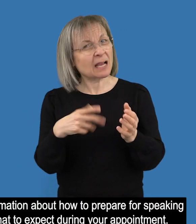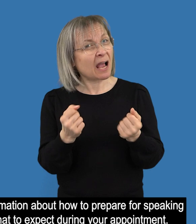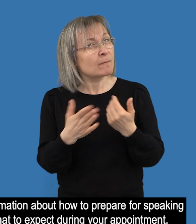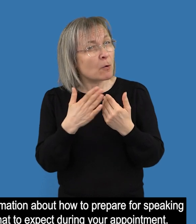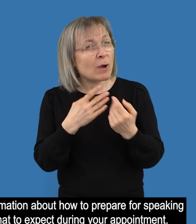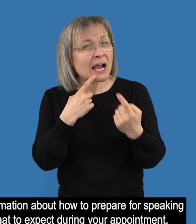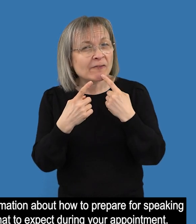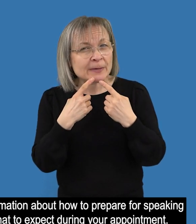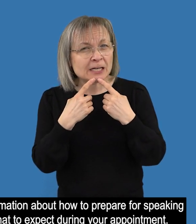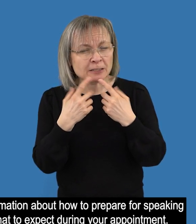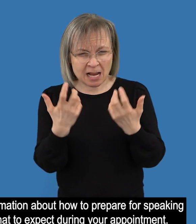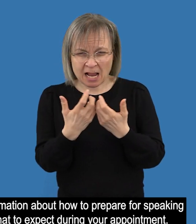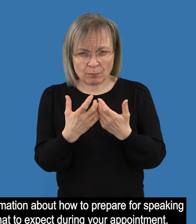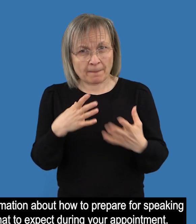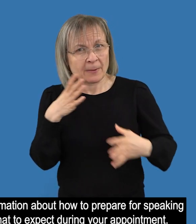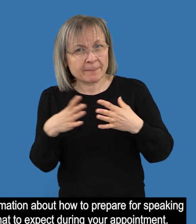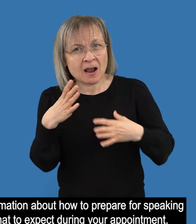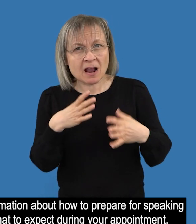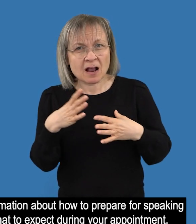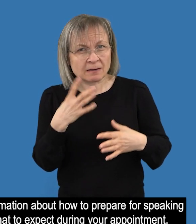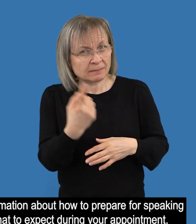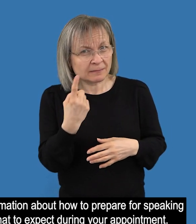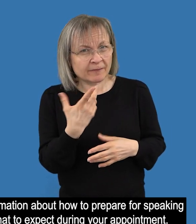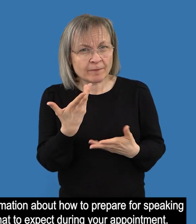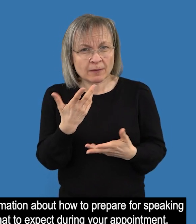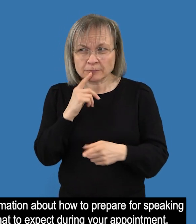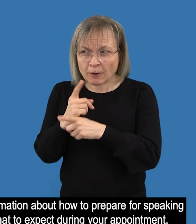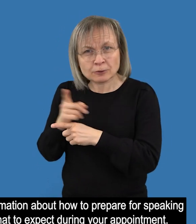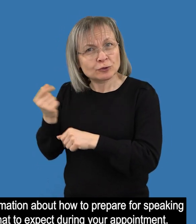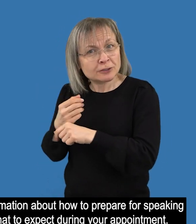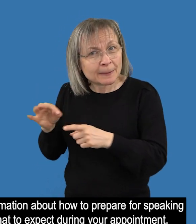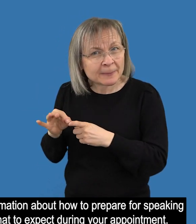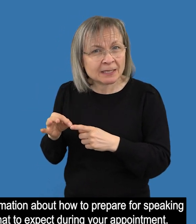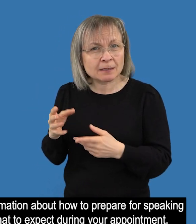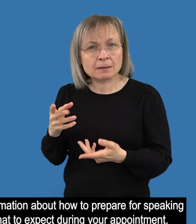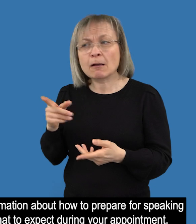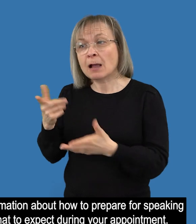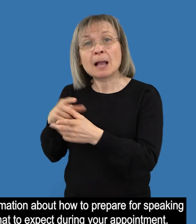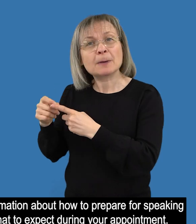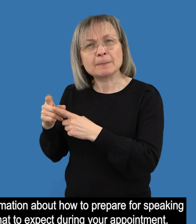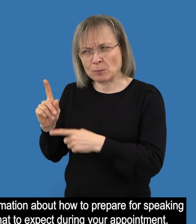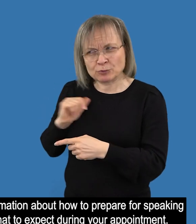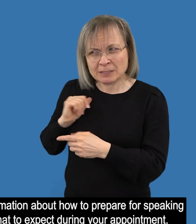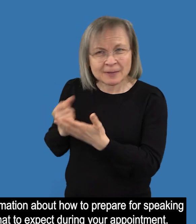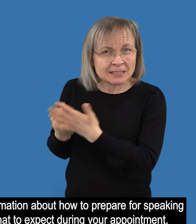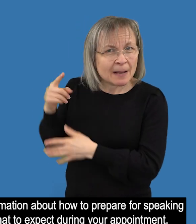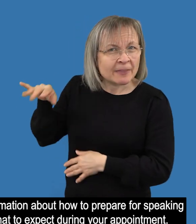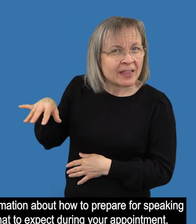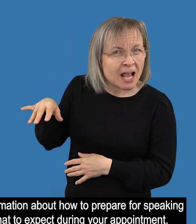BEAT has more information about how to prepare for speaking to your GP and what to expect during your appointment.